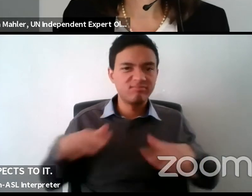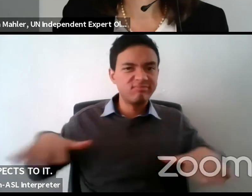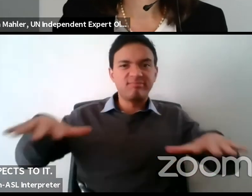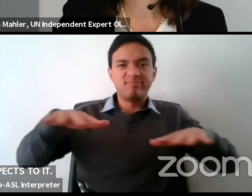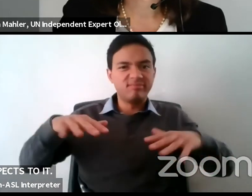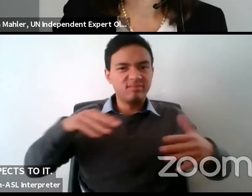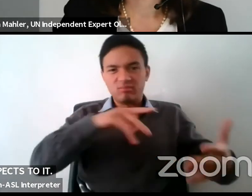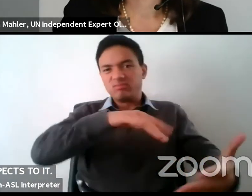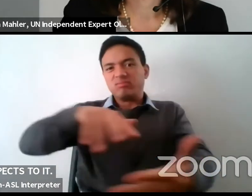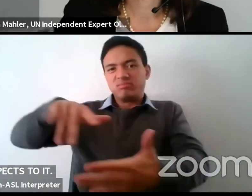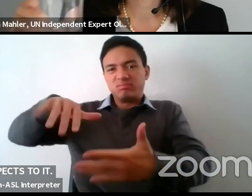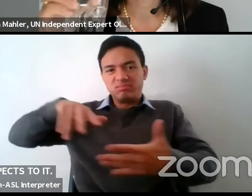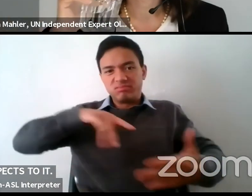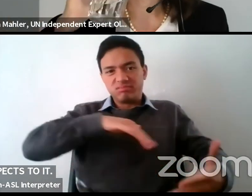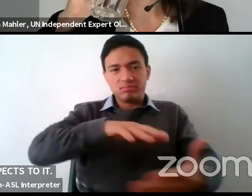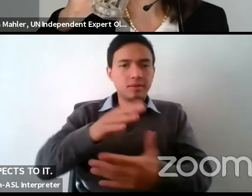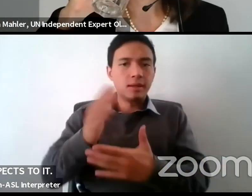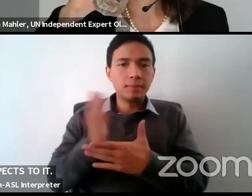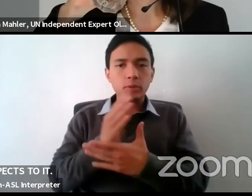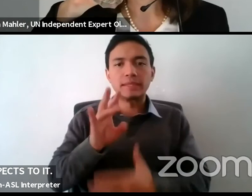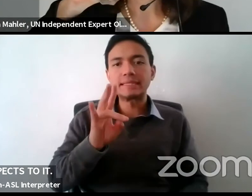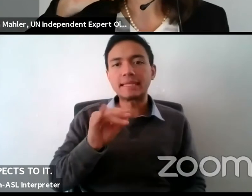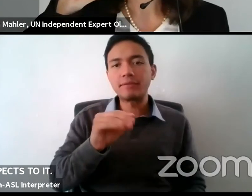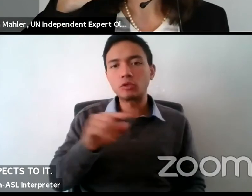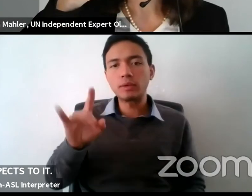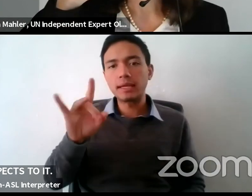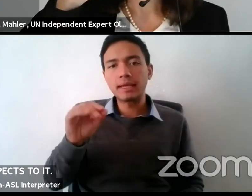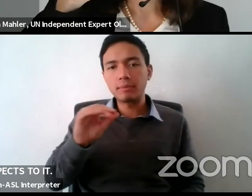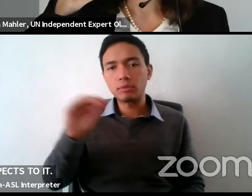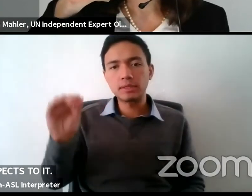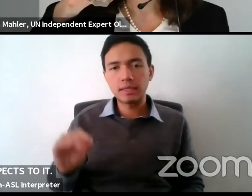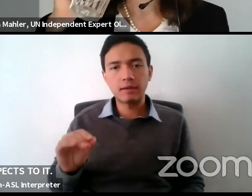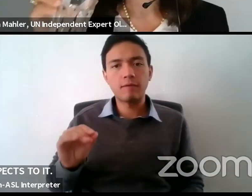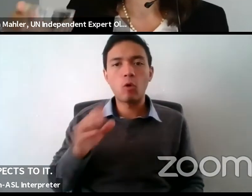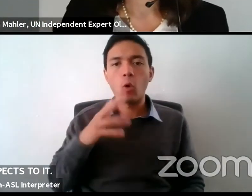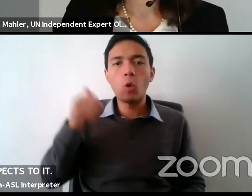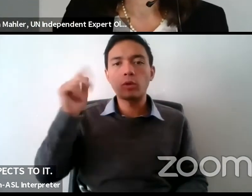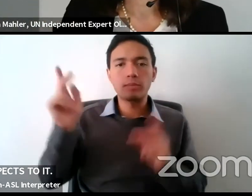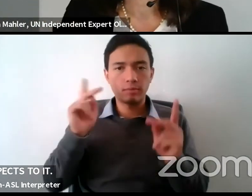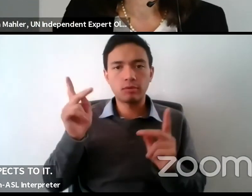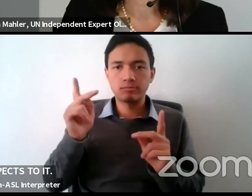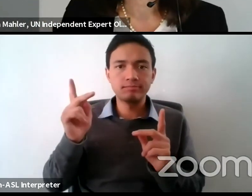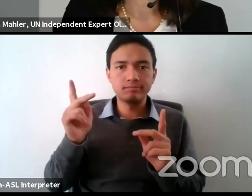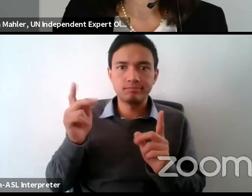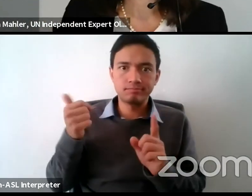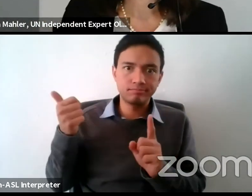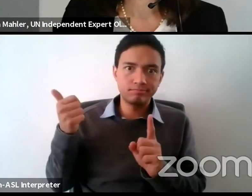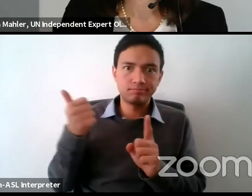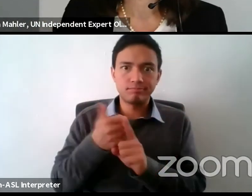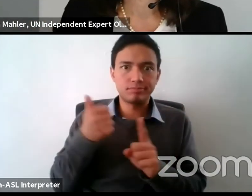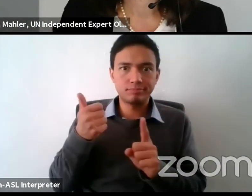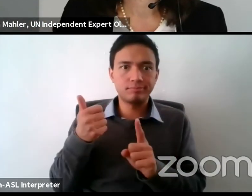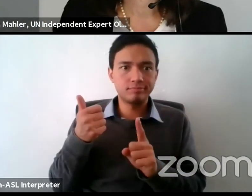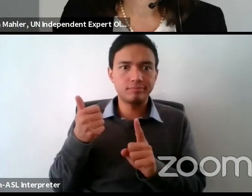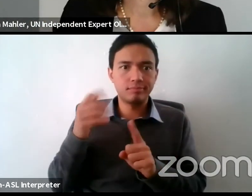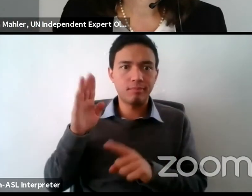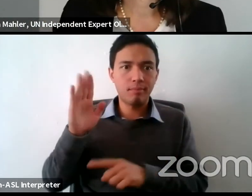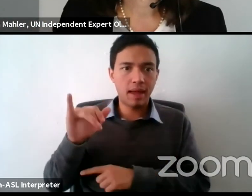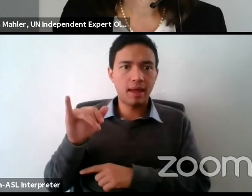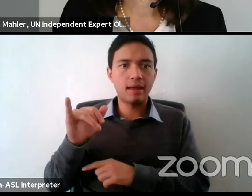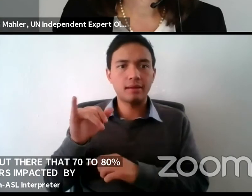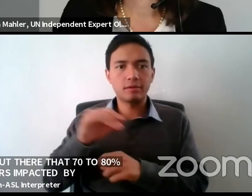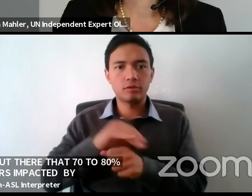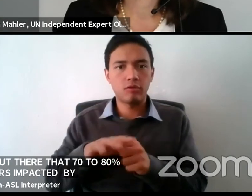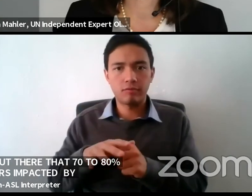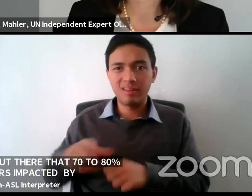that between 70 to 80% of older adults or senior citizens were impacted by COVID in one way or the other because they were susceptible, they couldn't